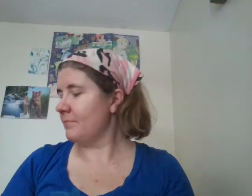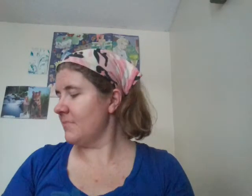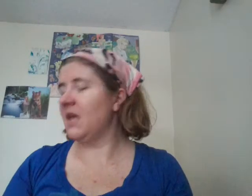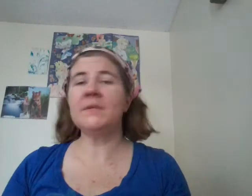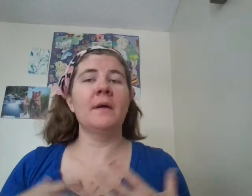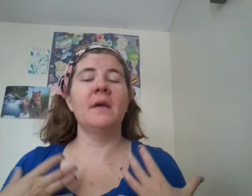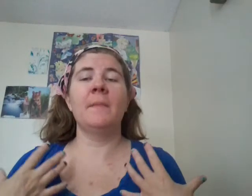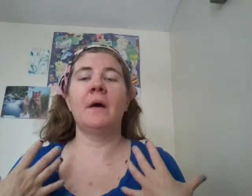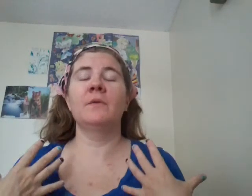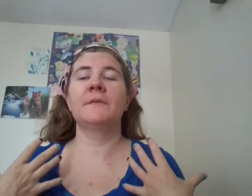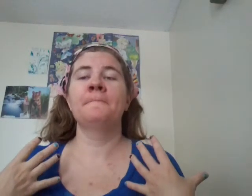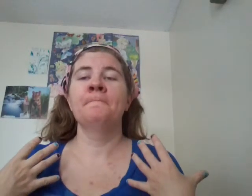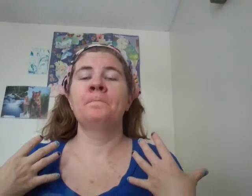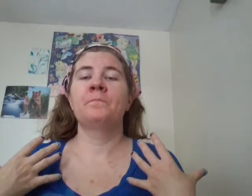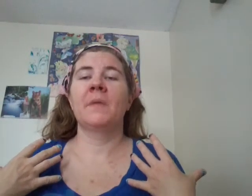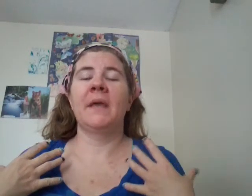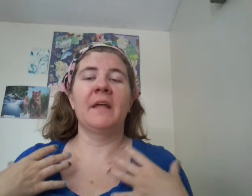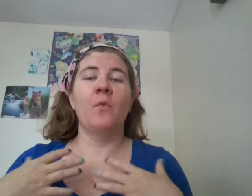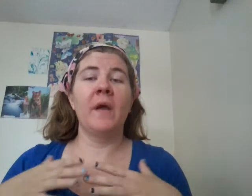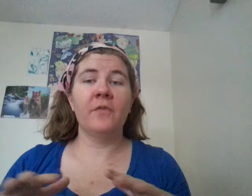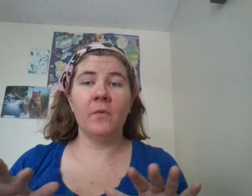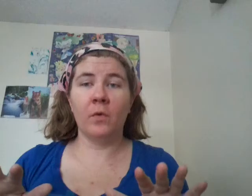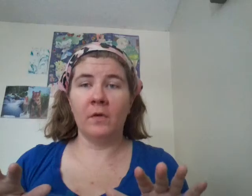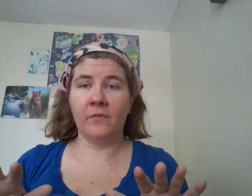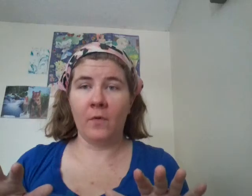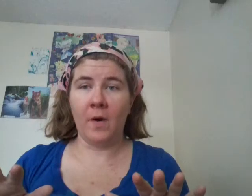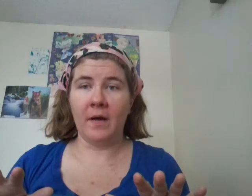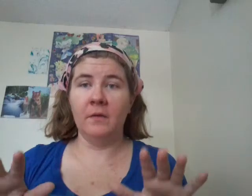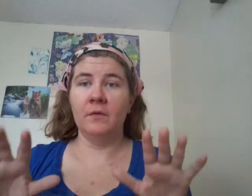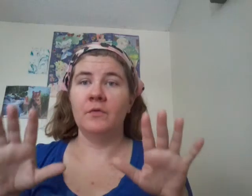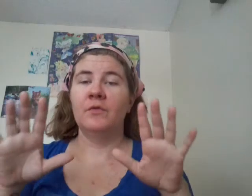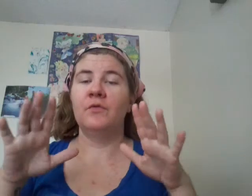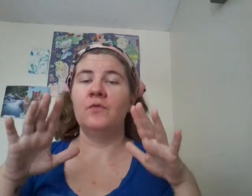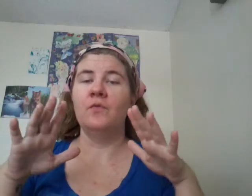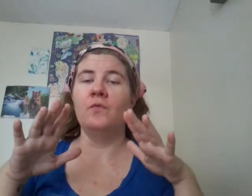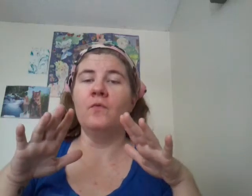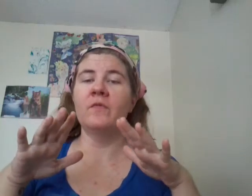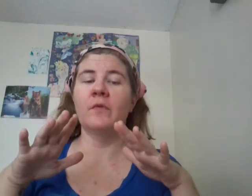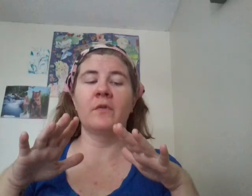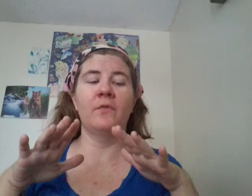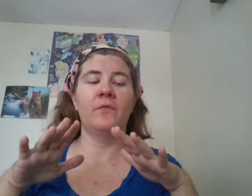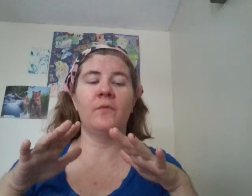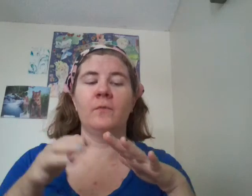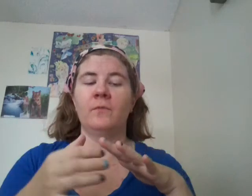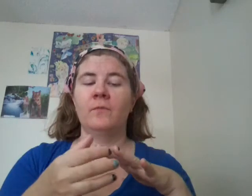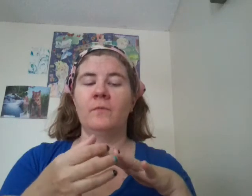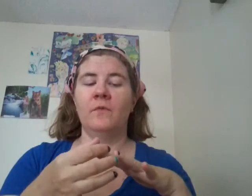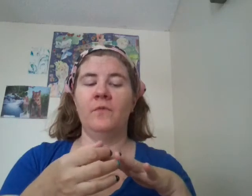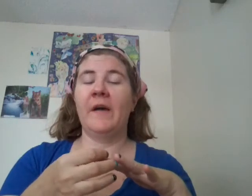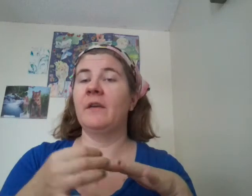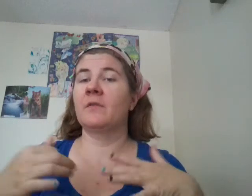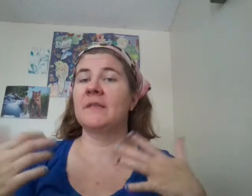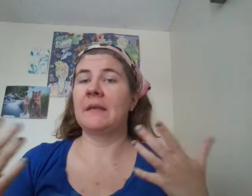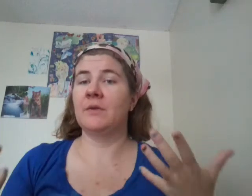It was talking about getting away from the world for a while to sort of find our center.